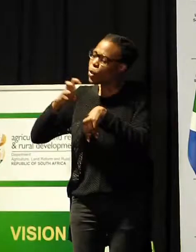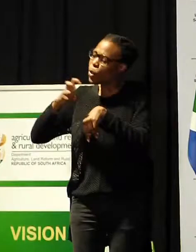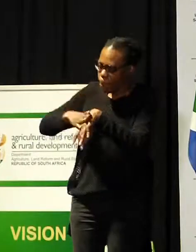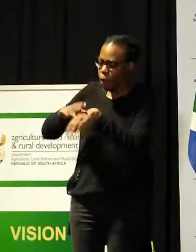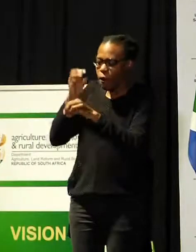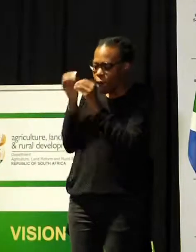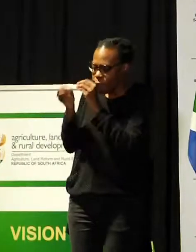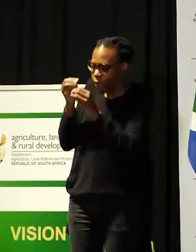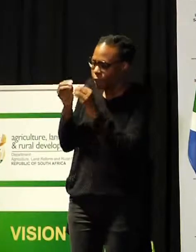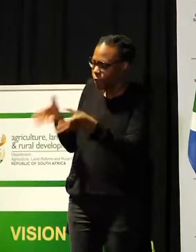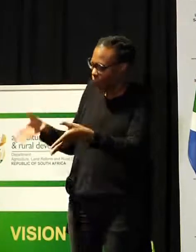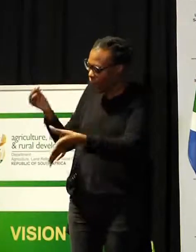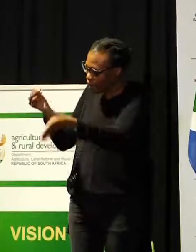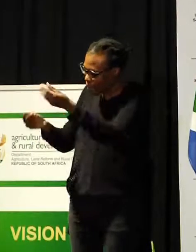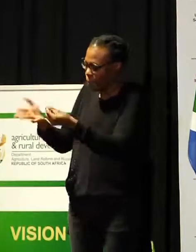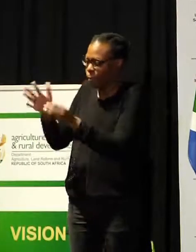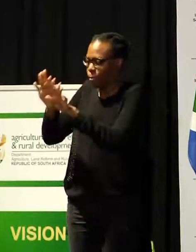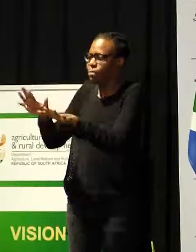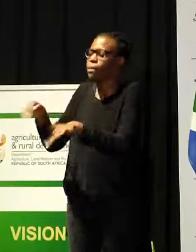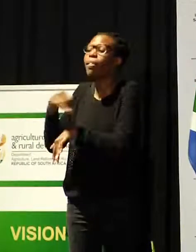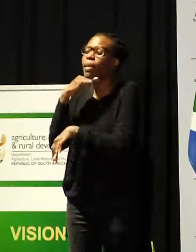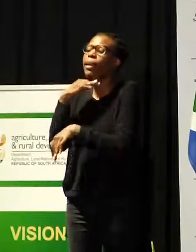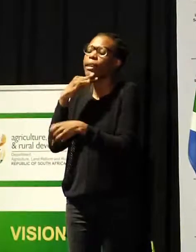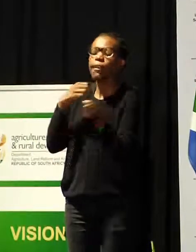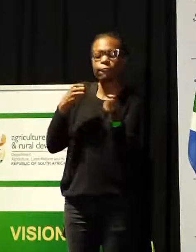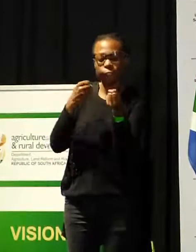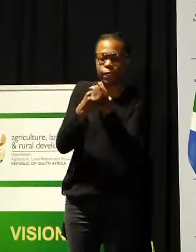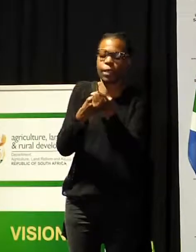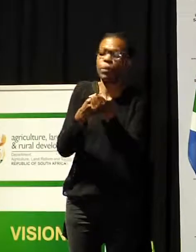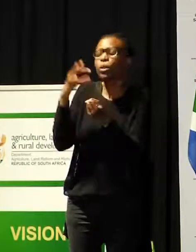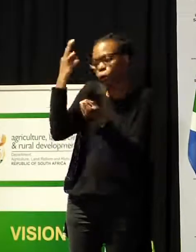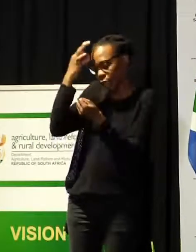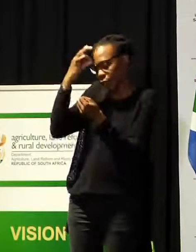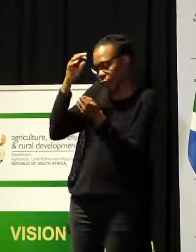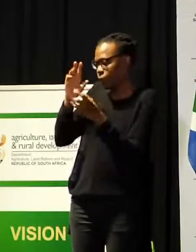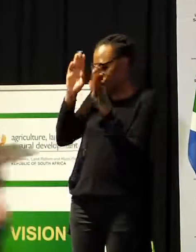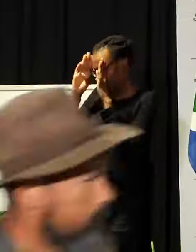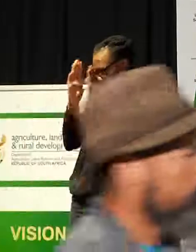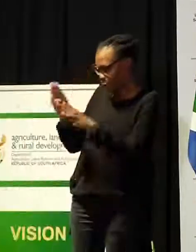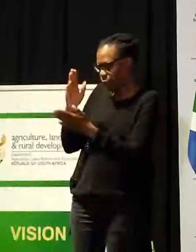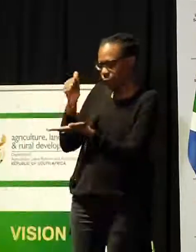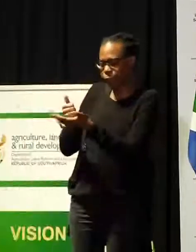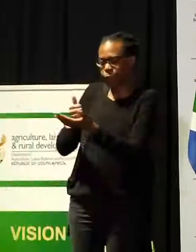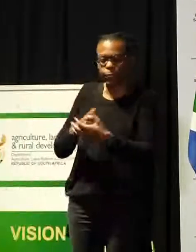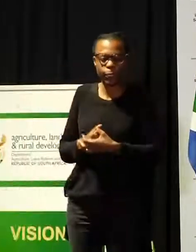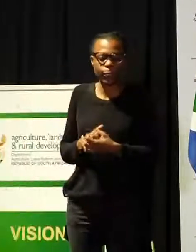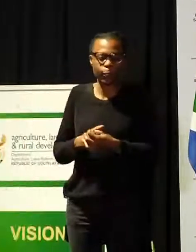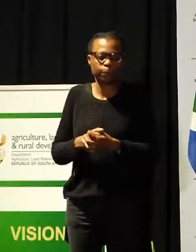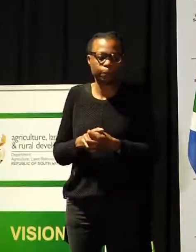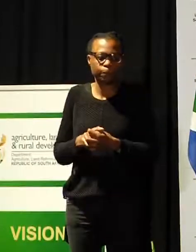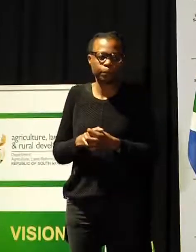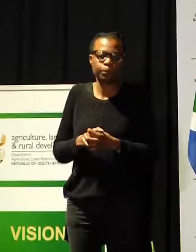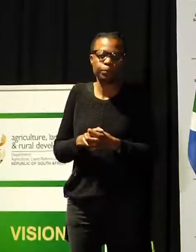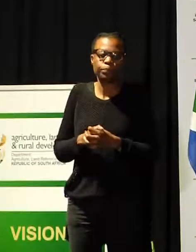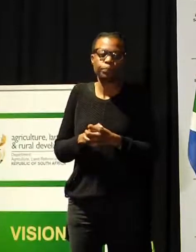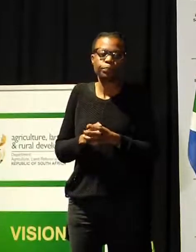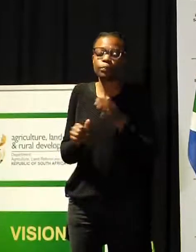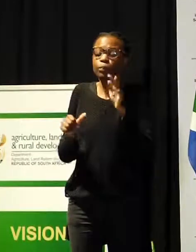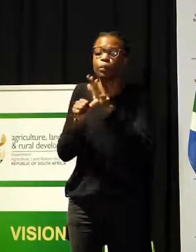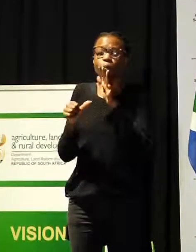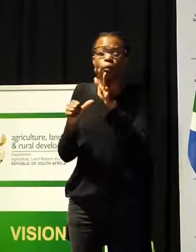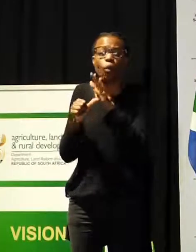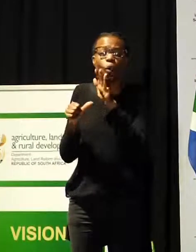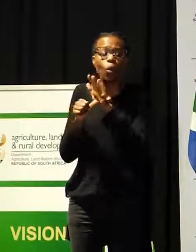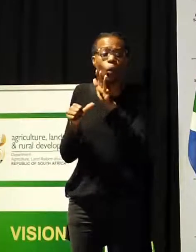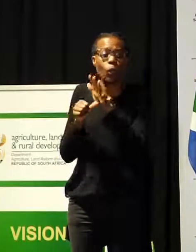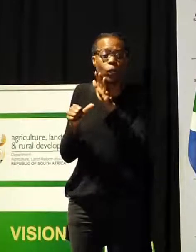by the state. The Act governing the traditional leadership structures and functions, they